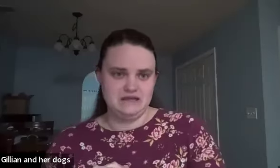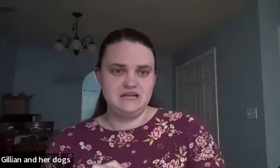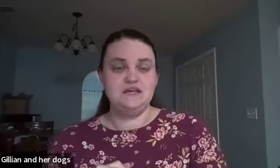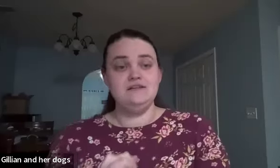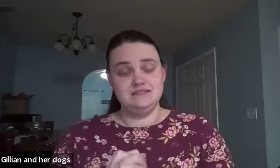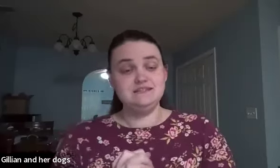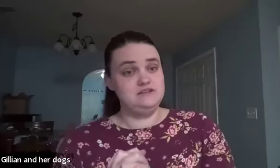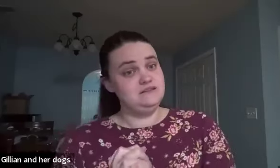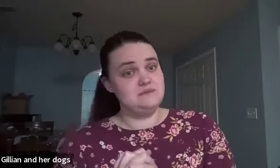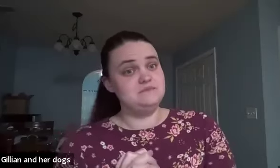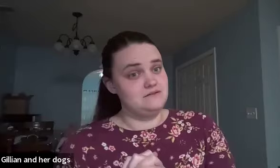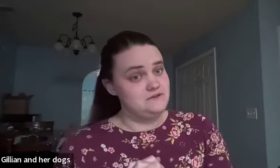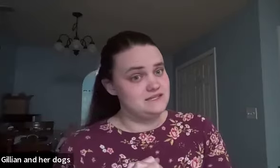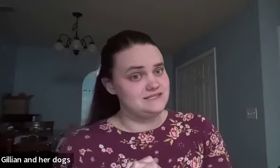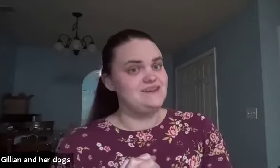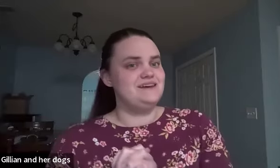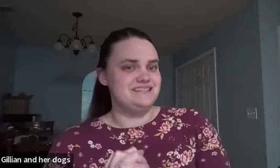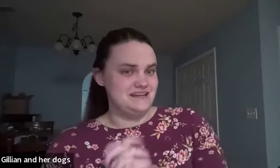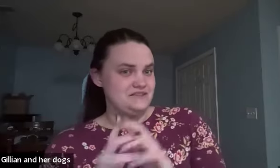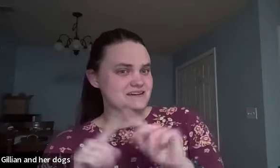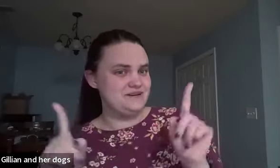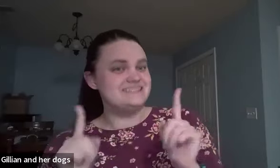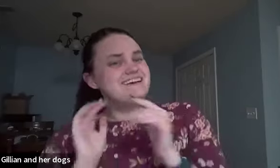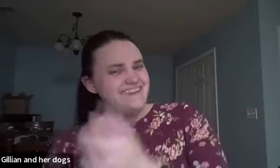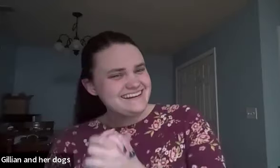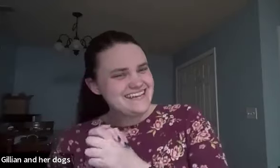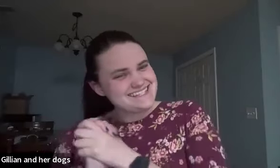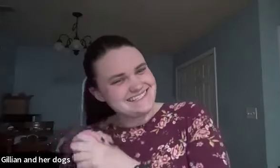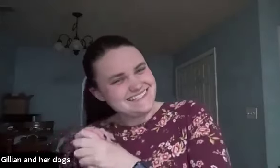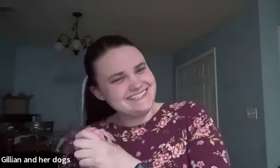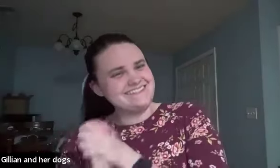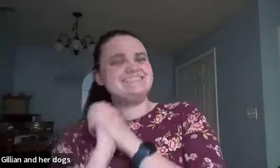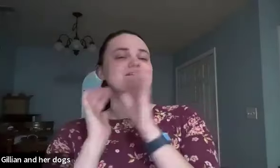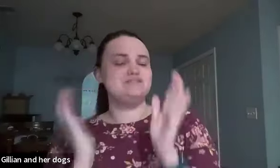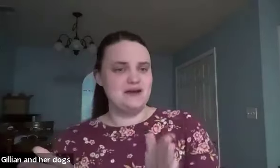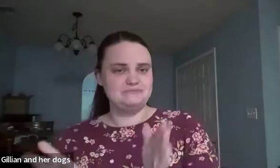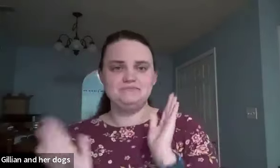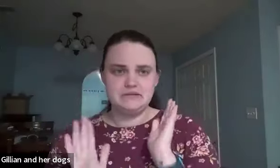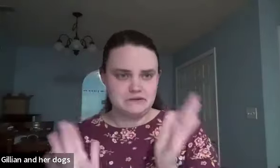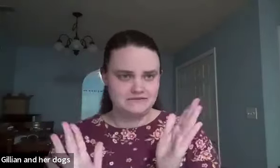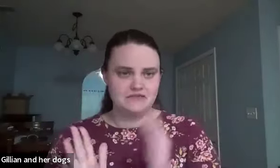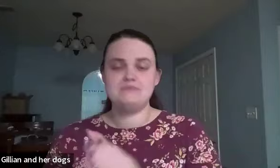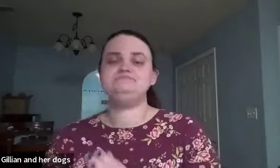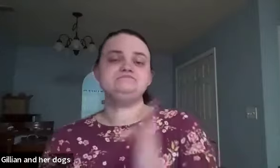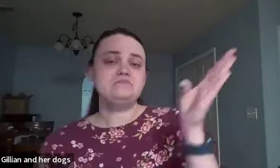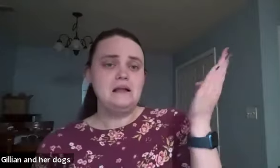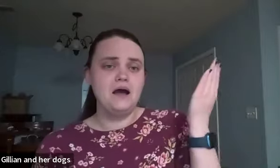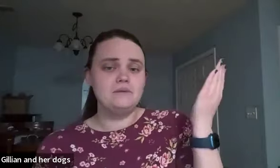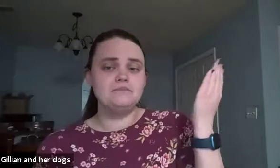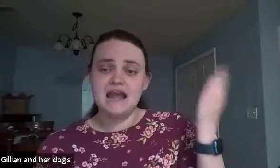lot of times, this is also the same sign for this. To tell the difference, context clues. So be ready for that. But I